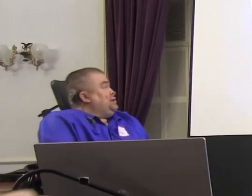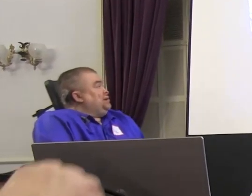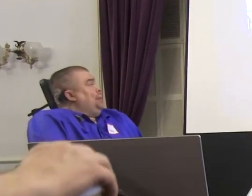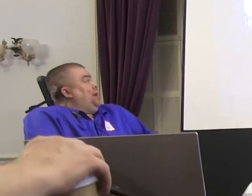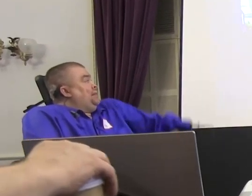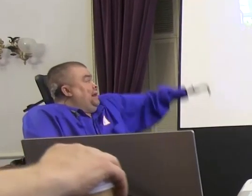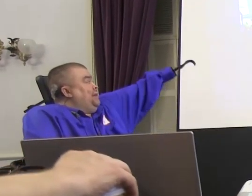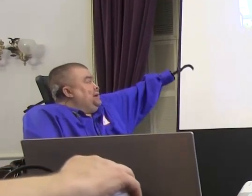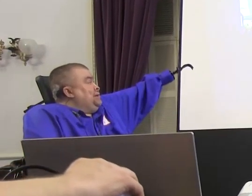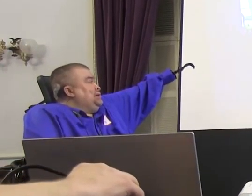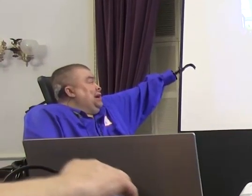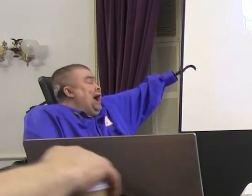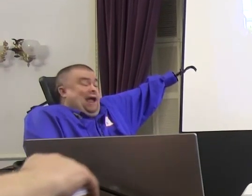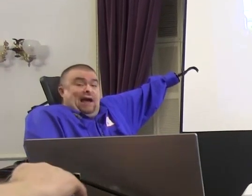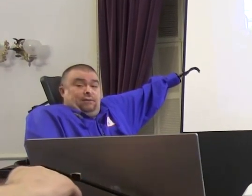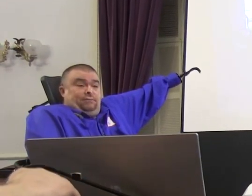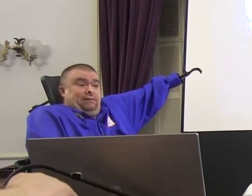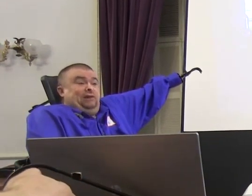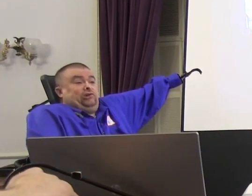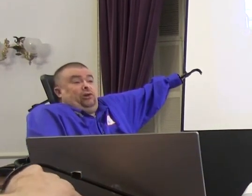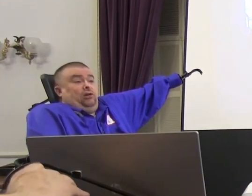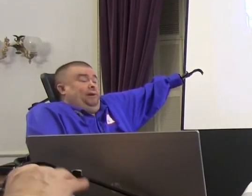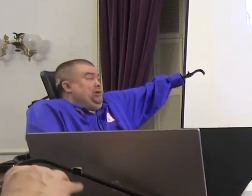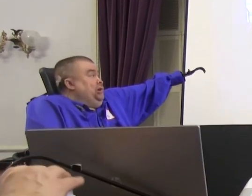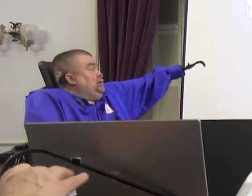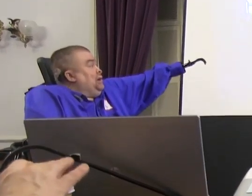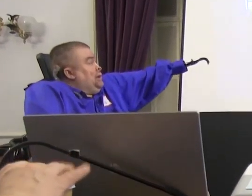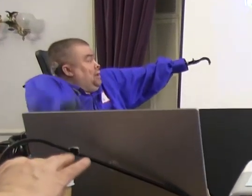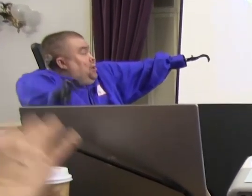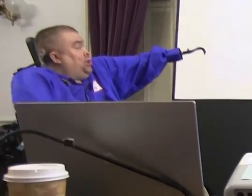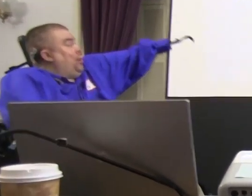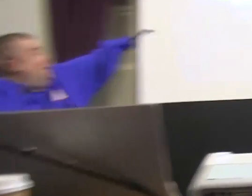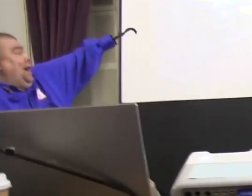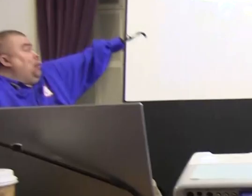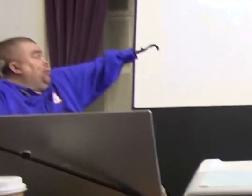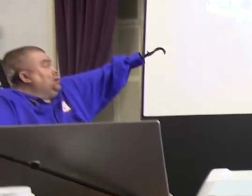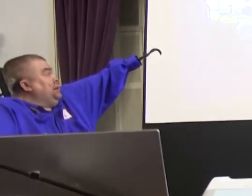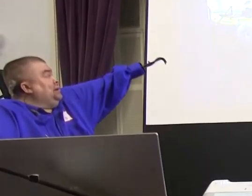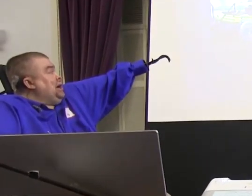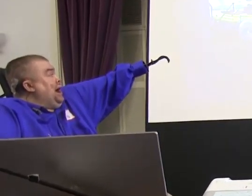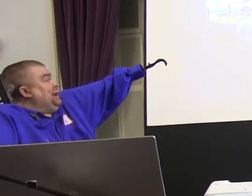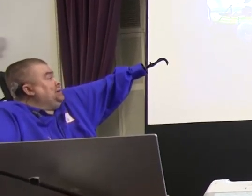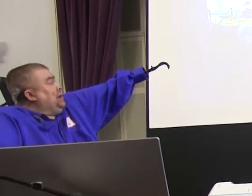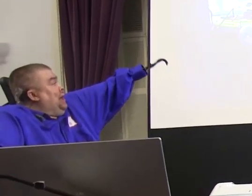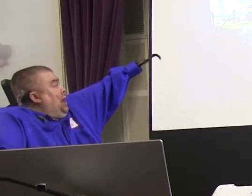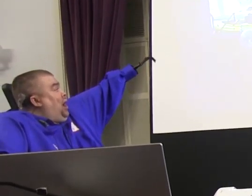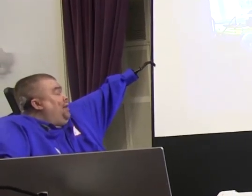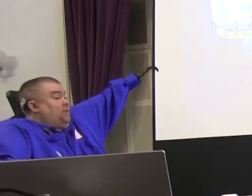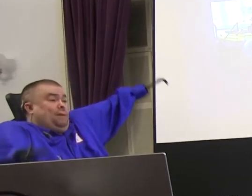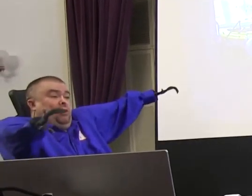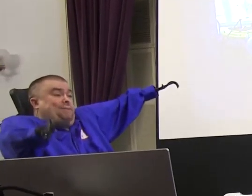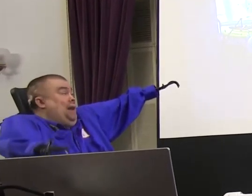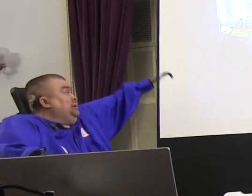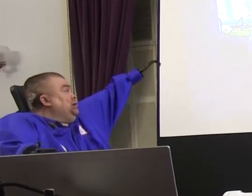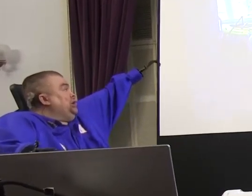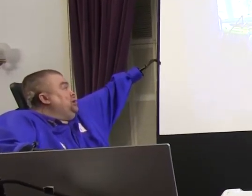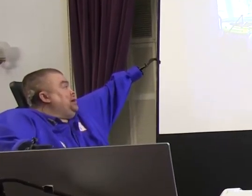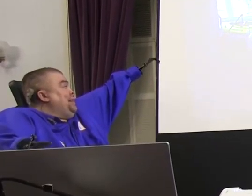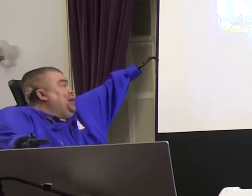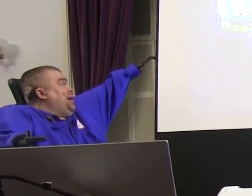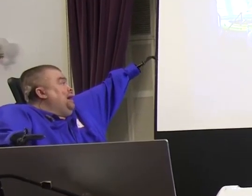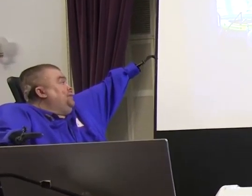of North East disabled athletic things this is a kayak that I showed other pictures you have outriggers of the sides for people have dogs